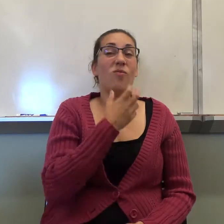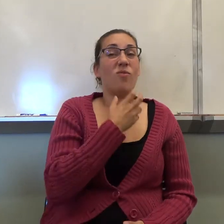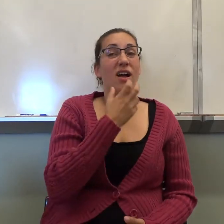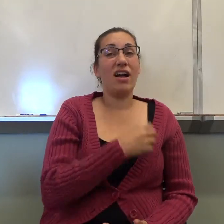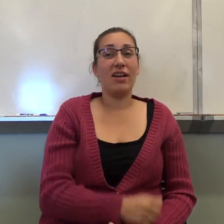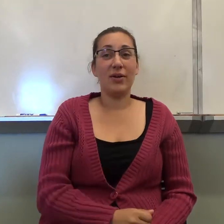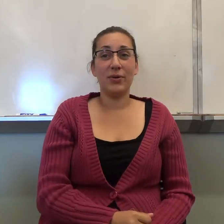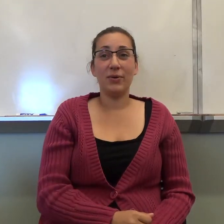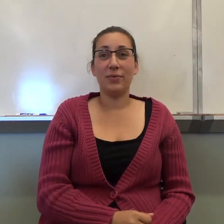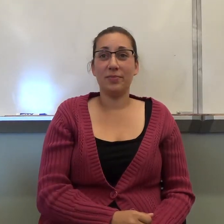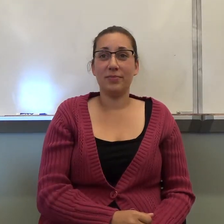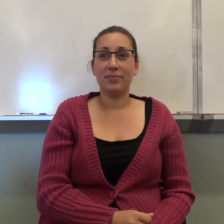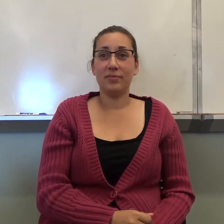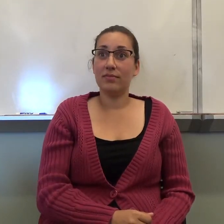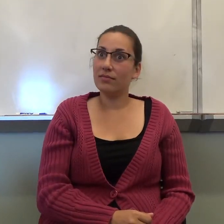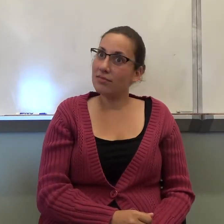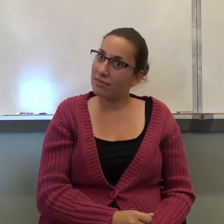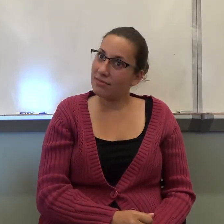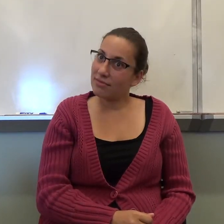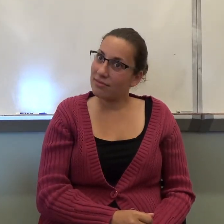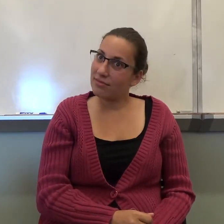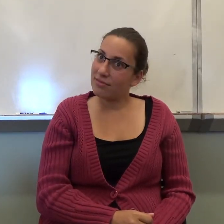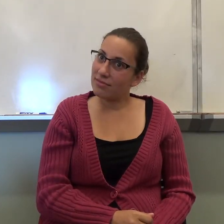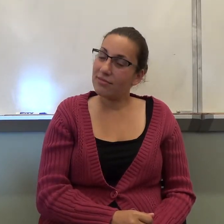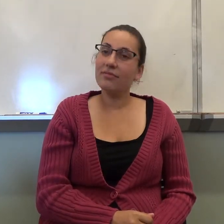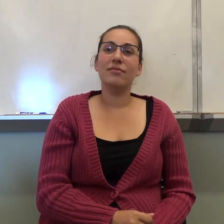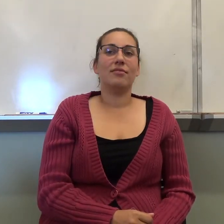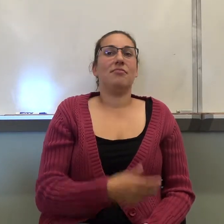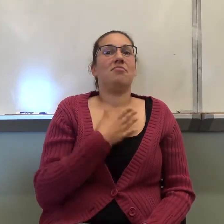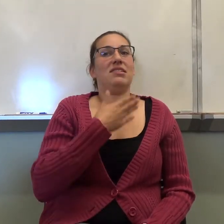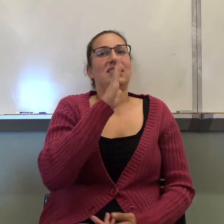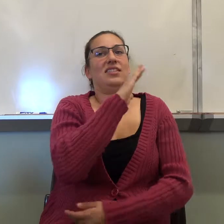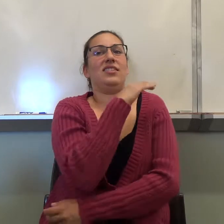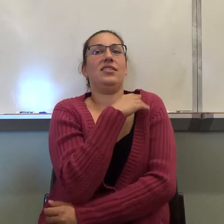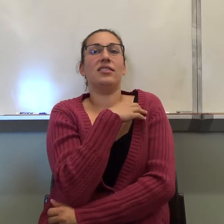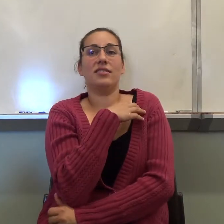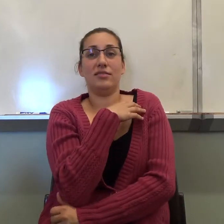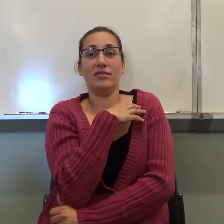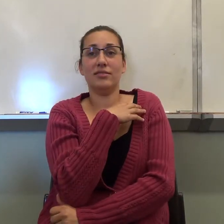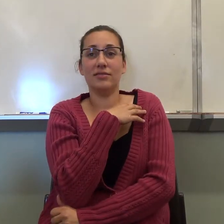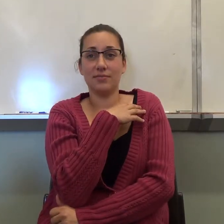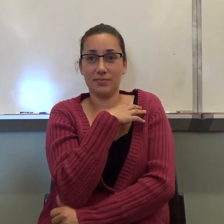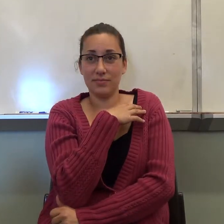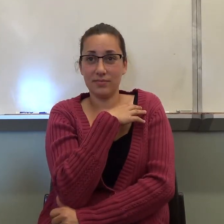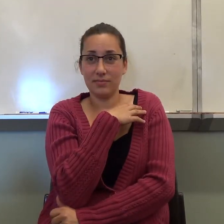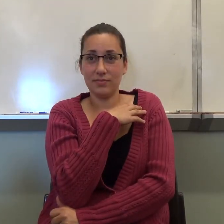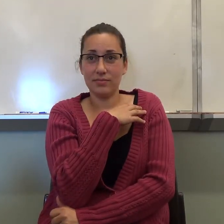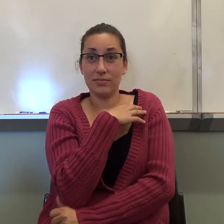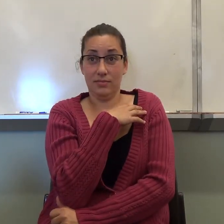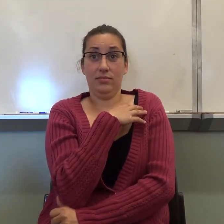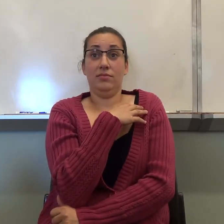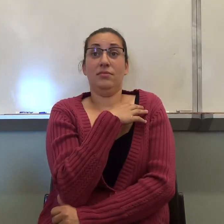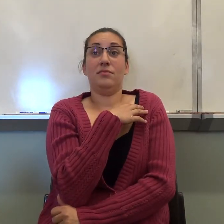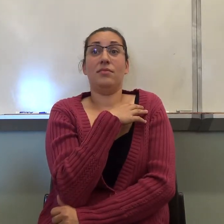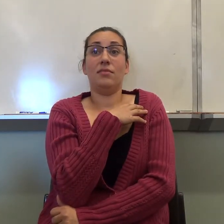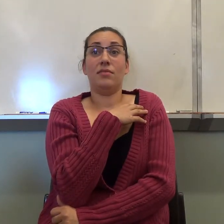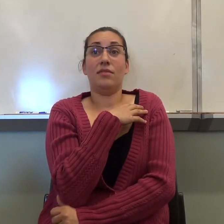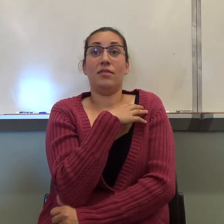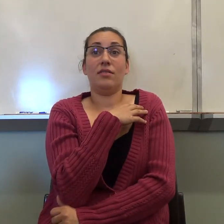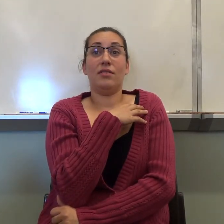in front of something, you're talking about the opposite of it. Okay? Now let's look at the opposite of a number. If I have 4 and I want the